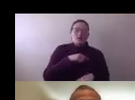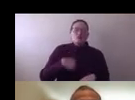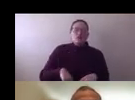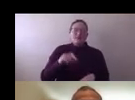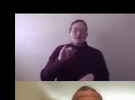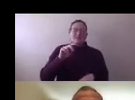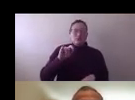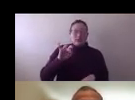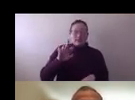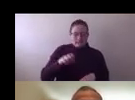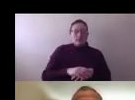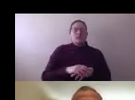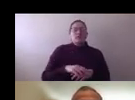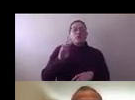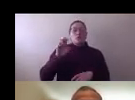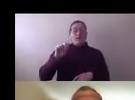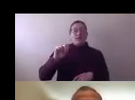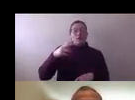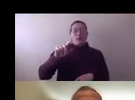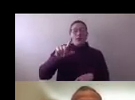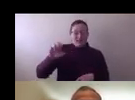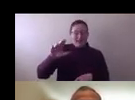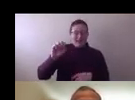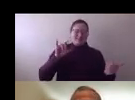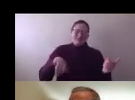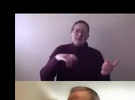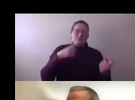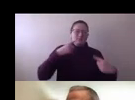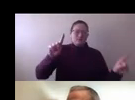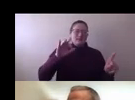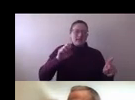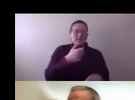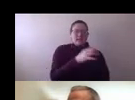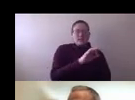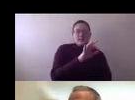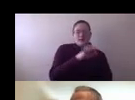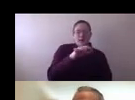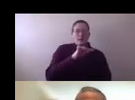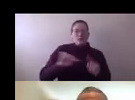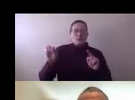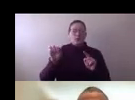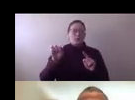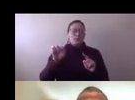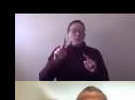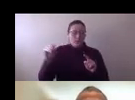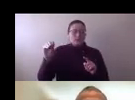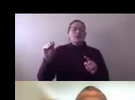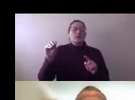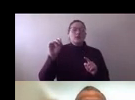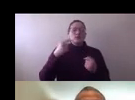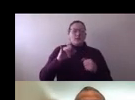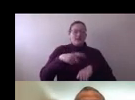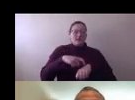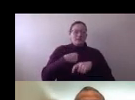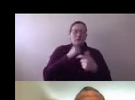case from 1999 to 2000, again, due to the press time, I won't go into